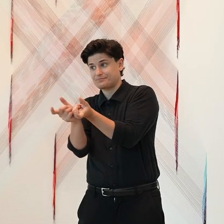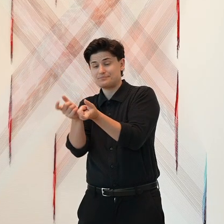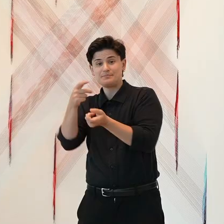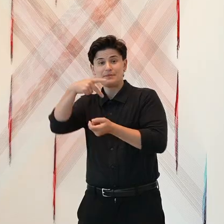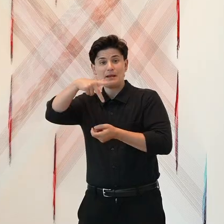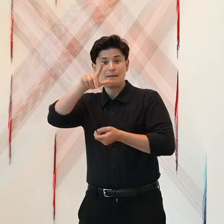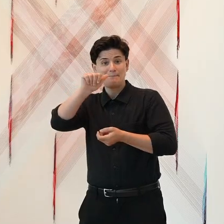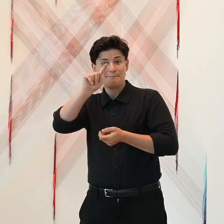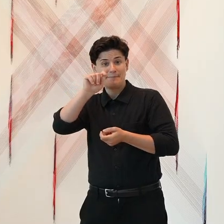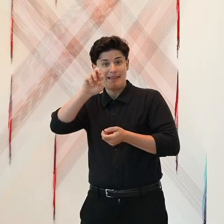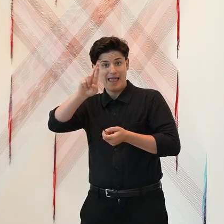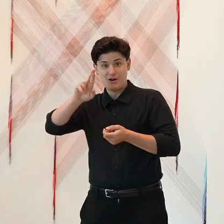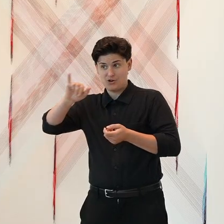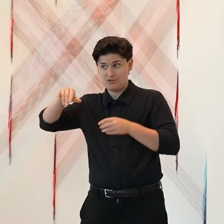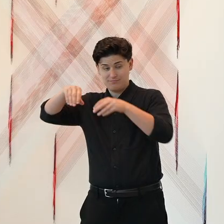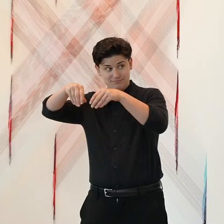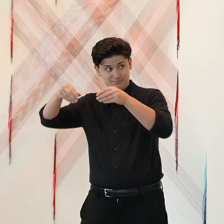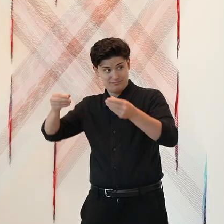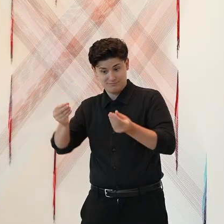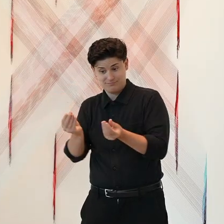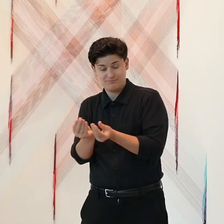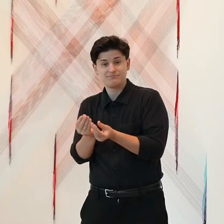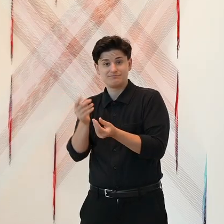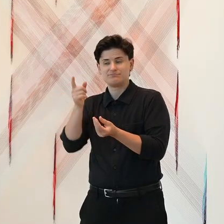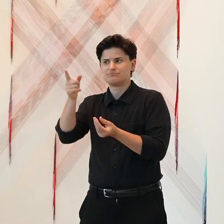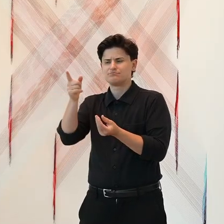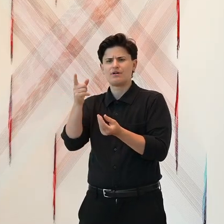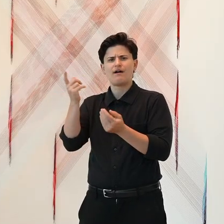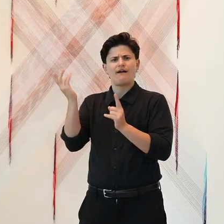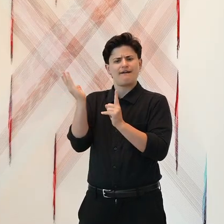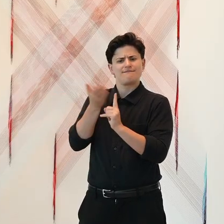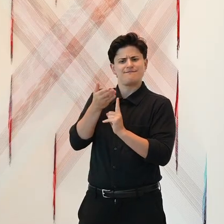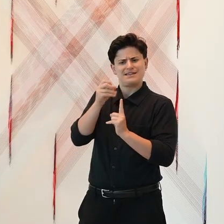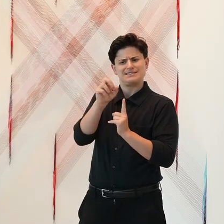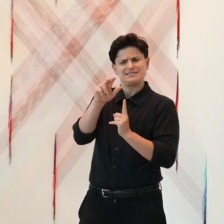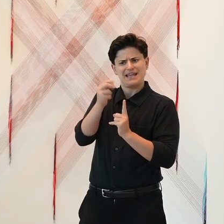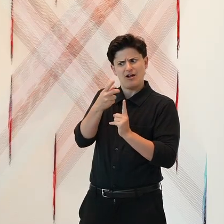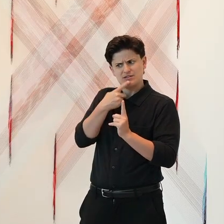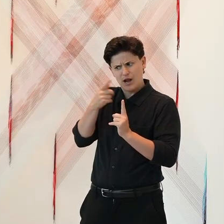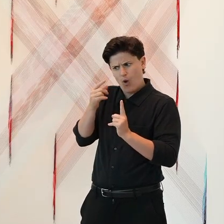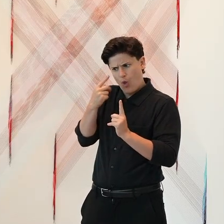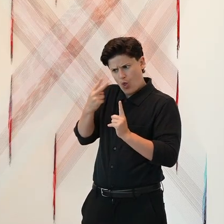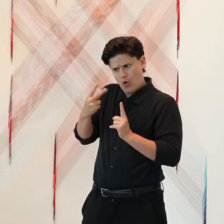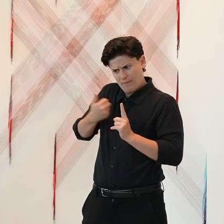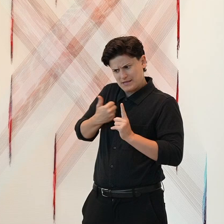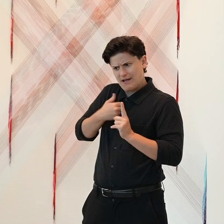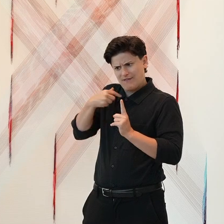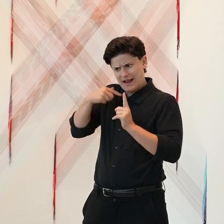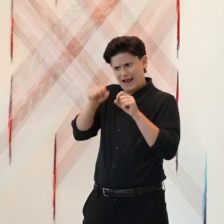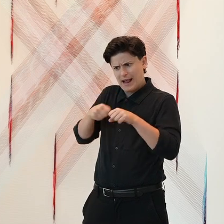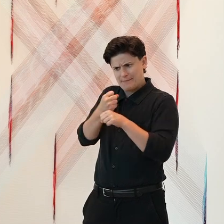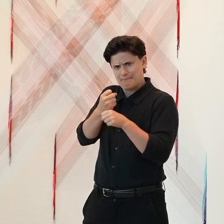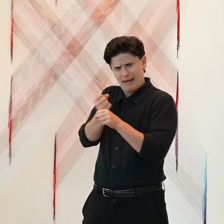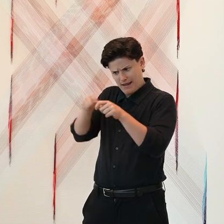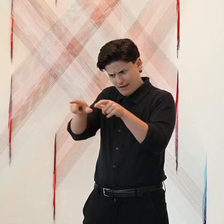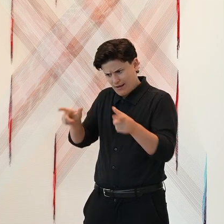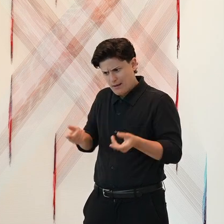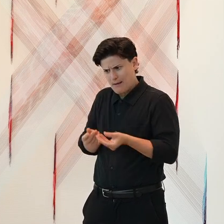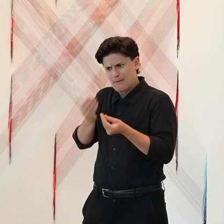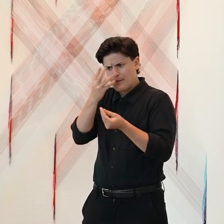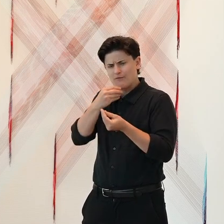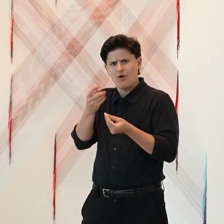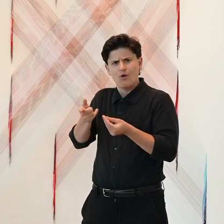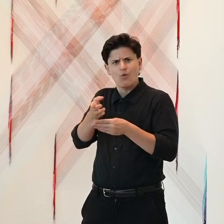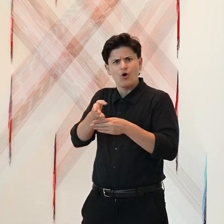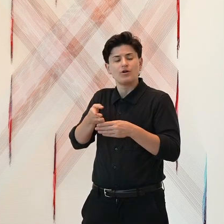it convinced her that, yes, I guess I can do these things. And so and she was saying